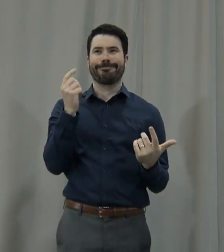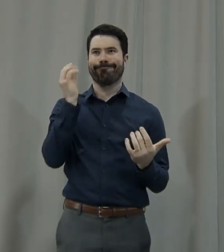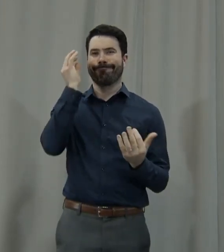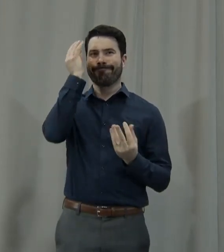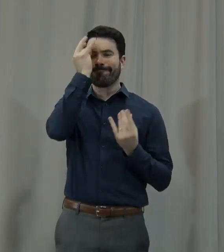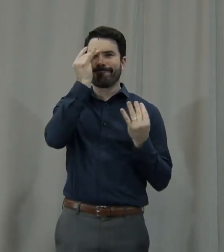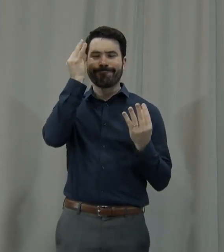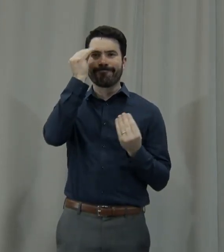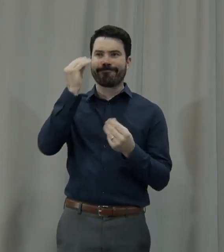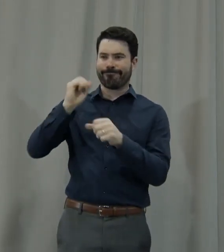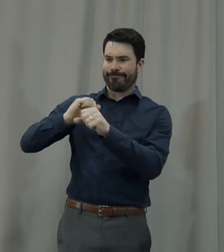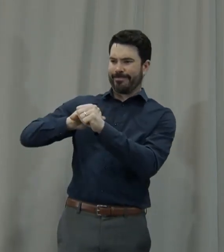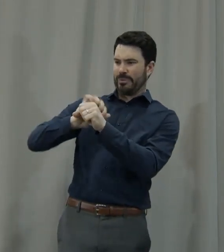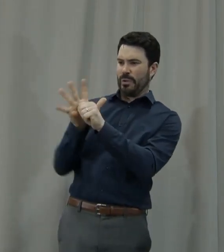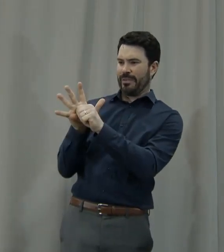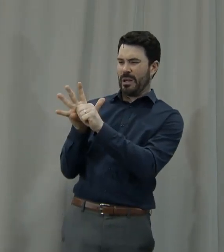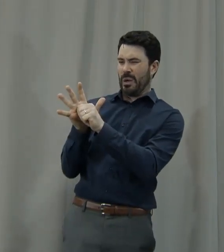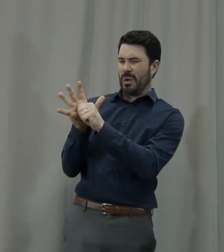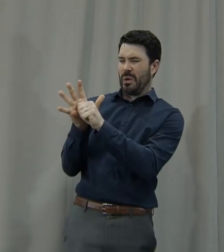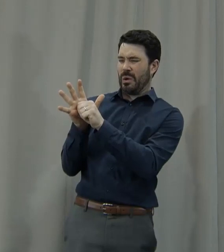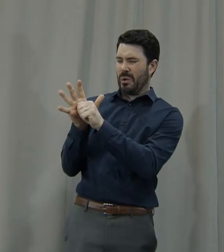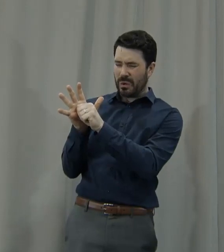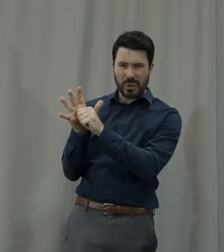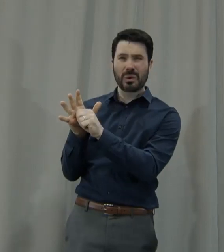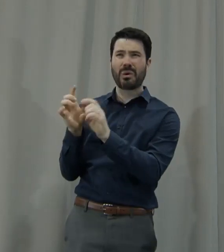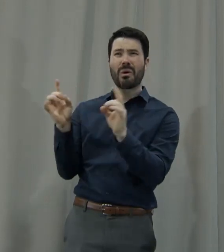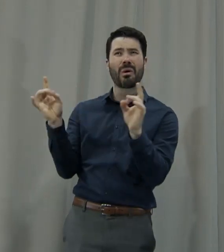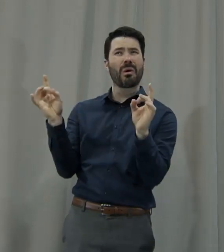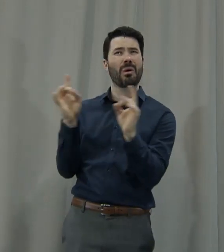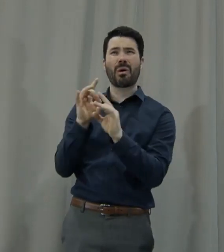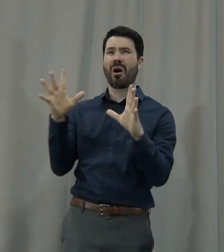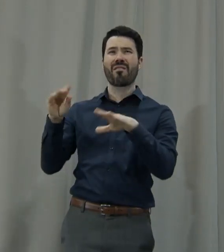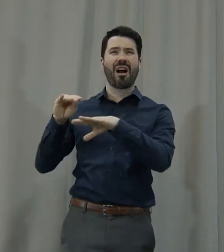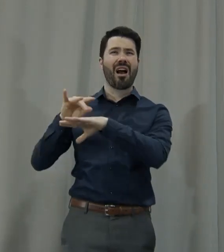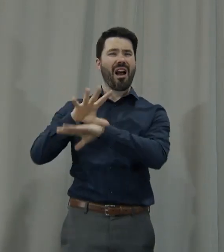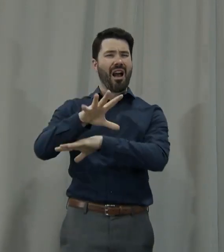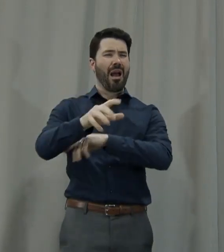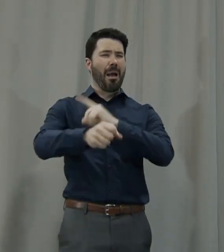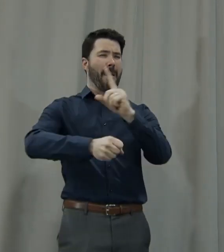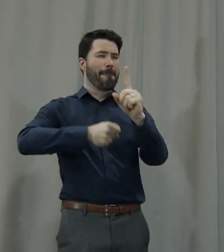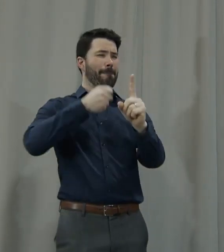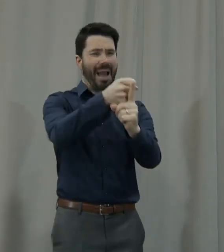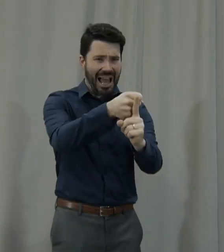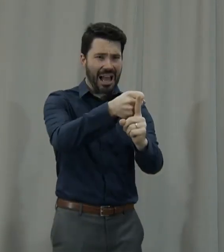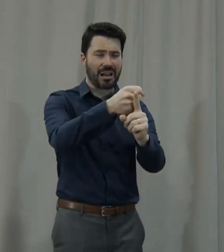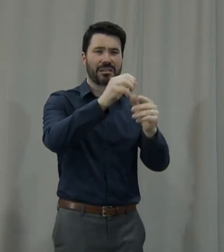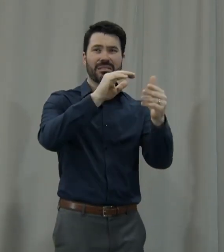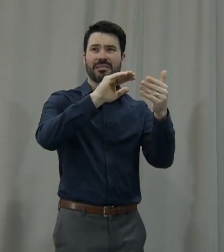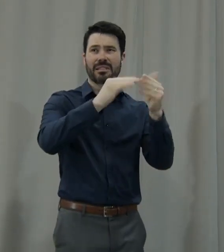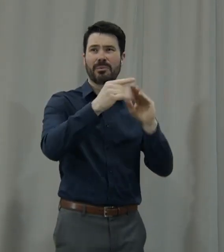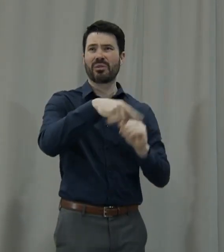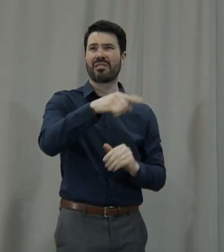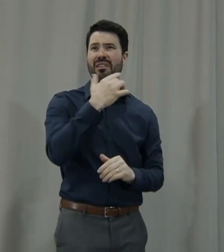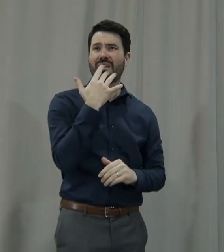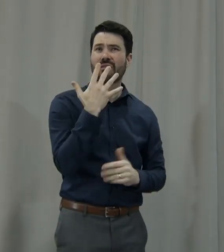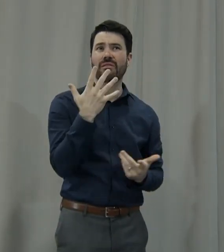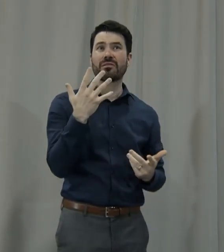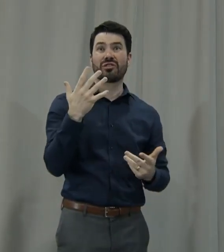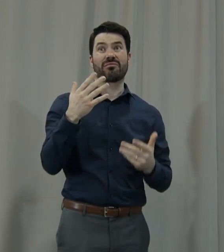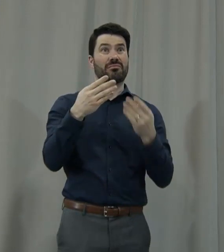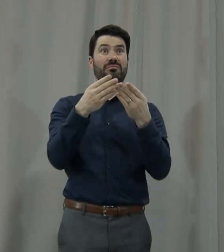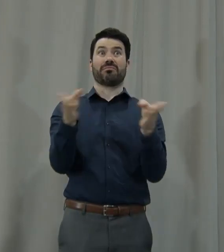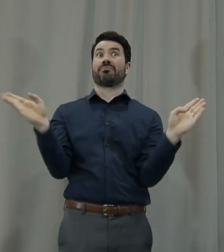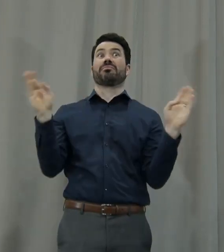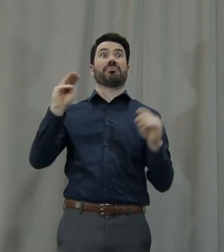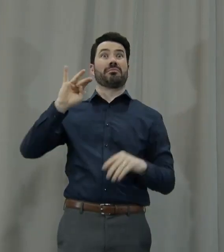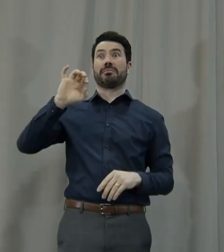tragic, horrific impact it had on communities of color and on Michigan in general, these folks